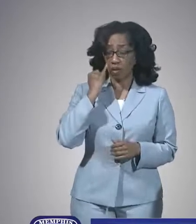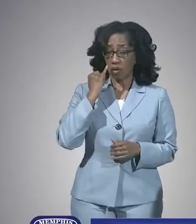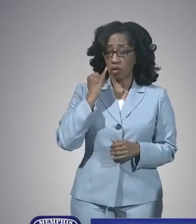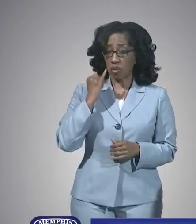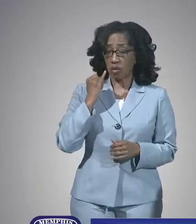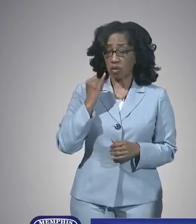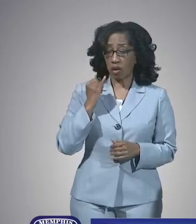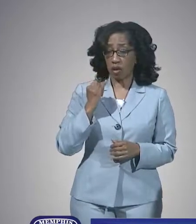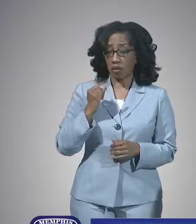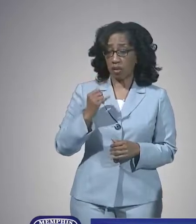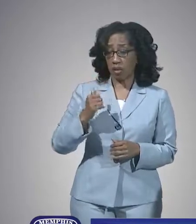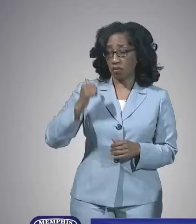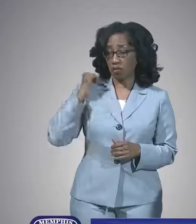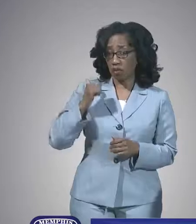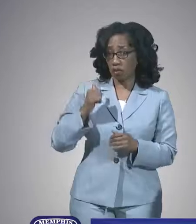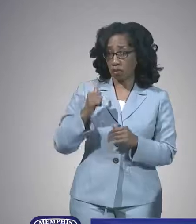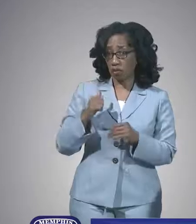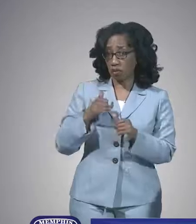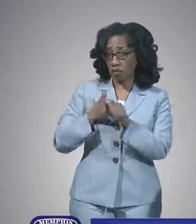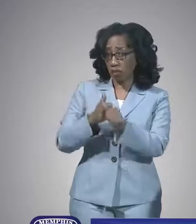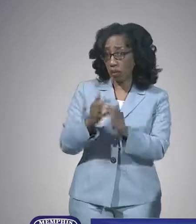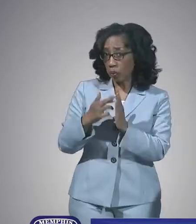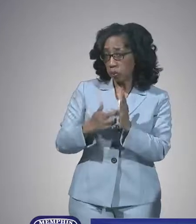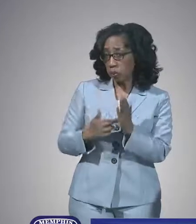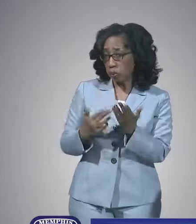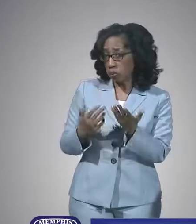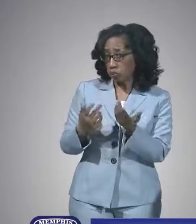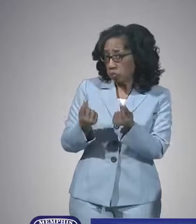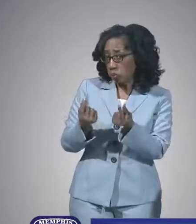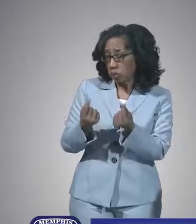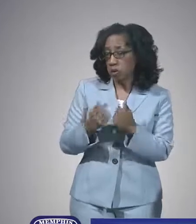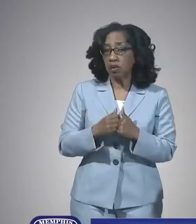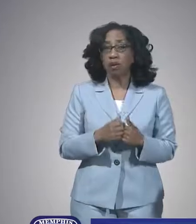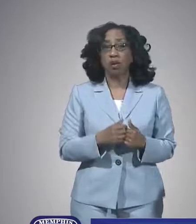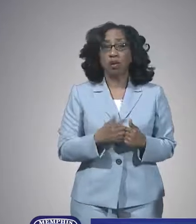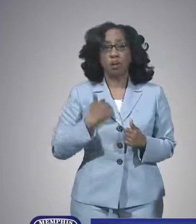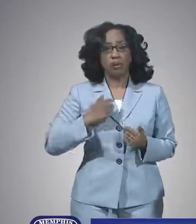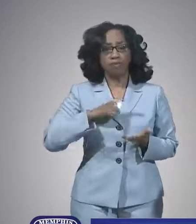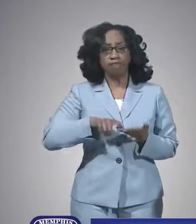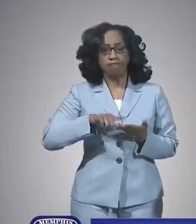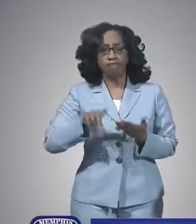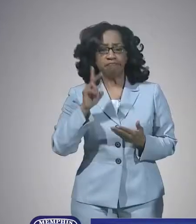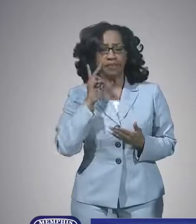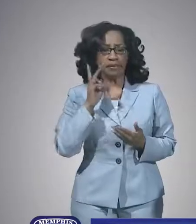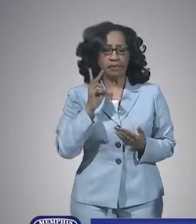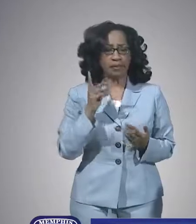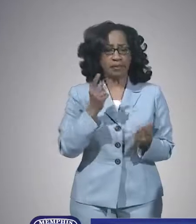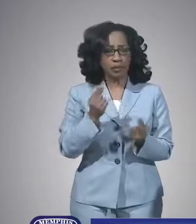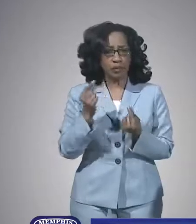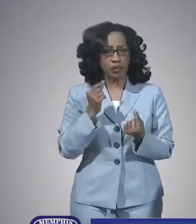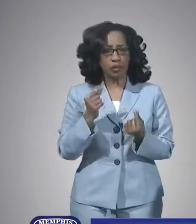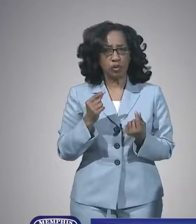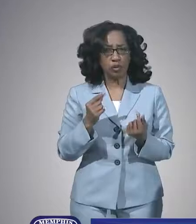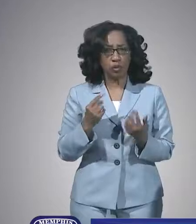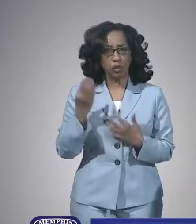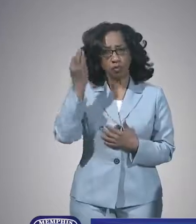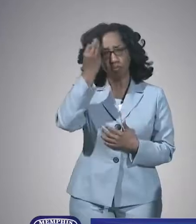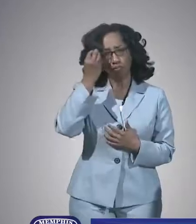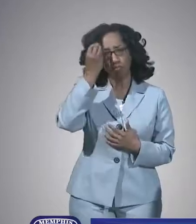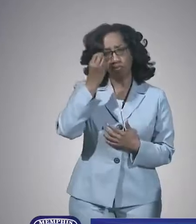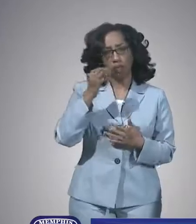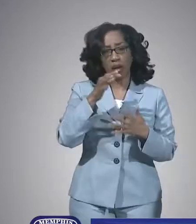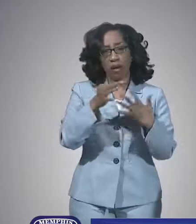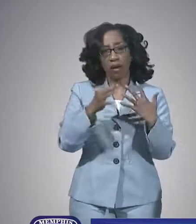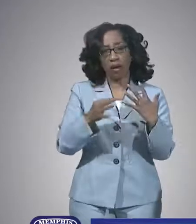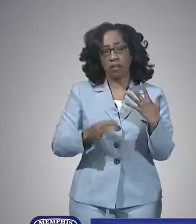are complied with? Well, our investigations include some of those measures, and we are exploring even more